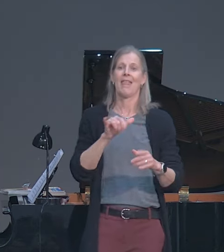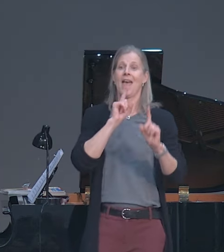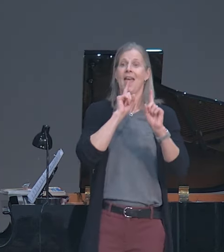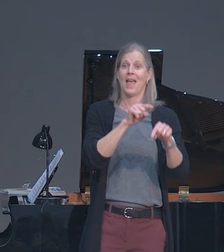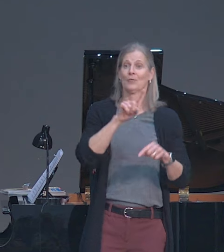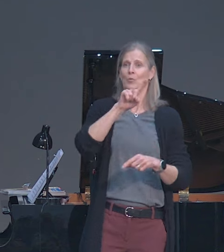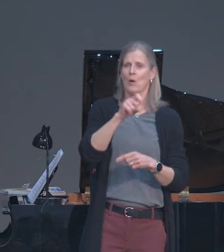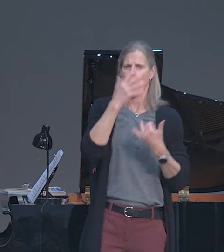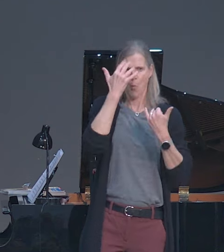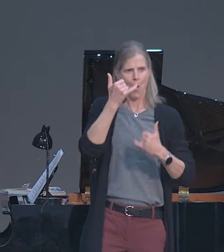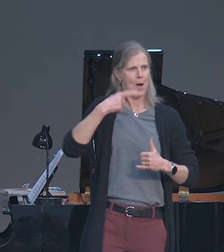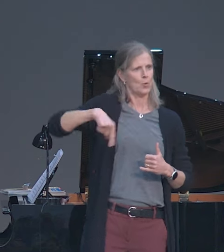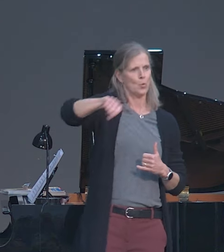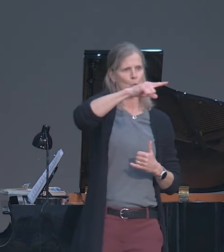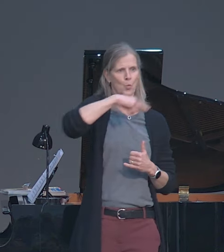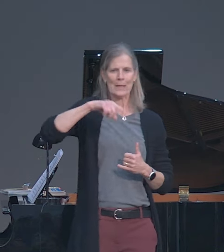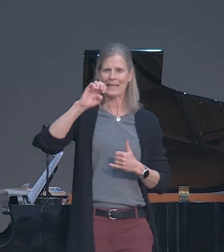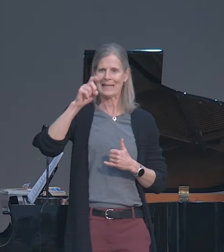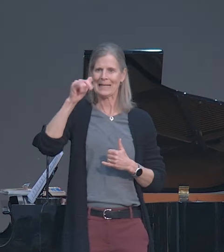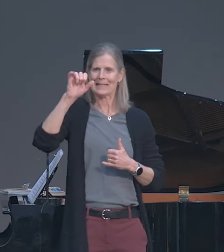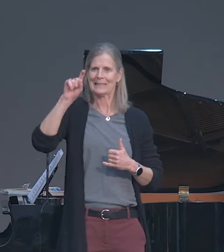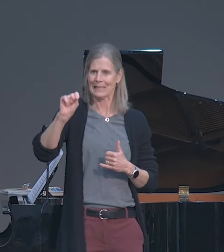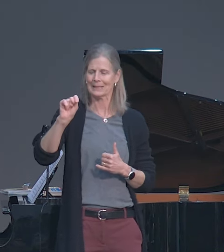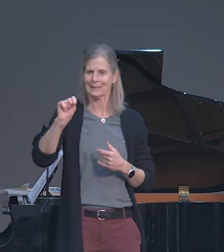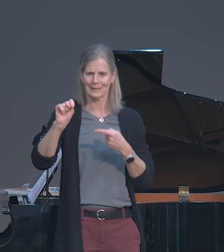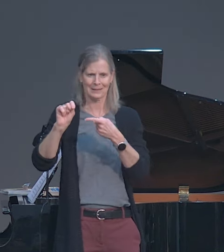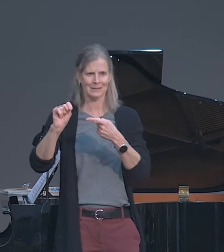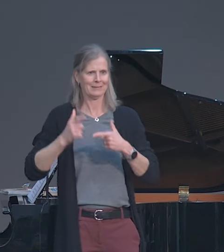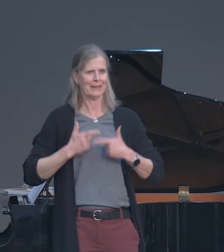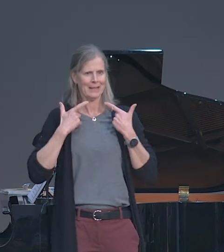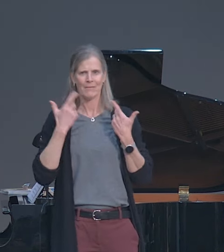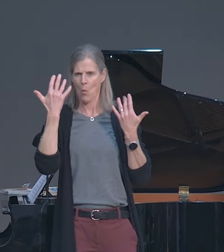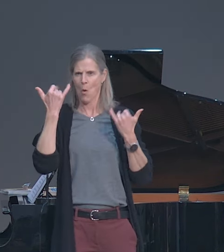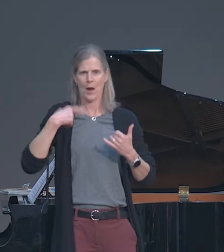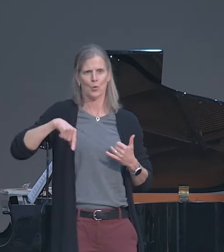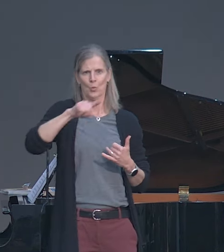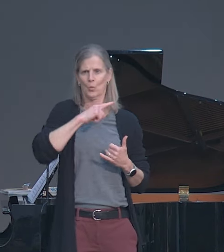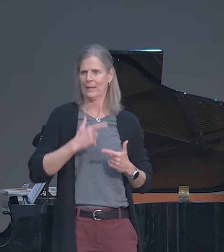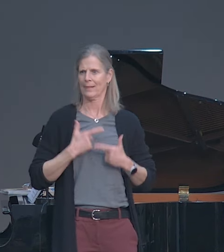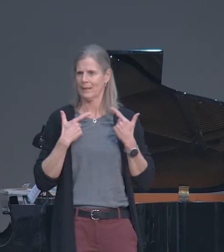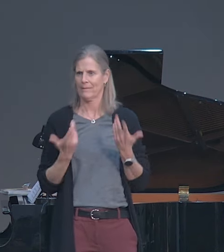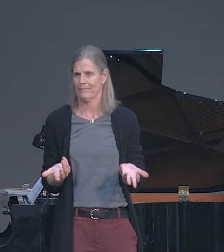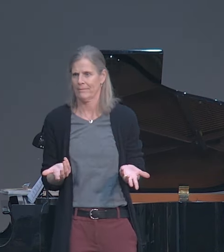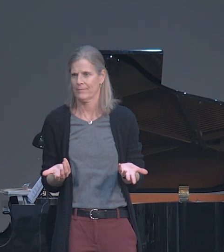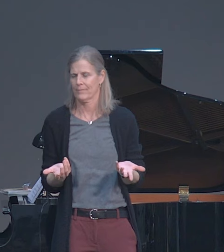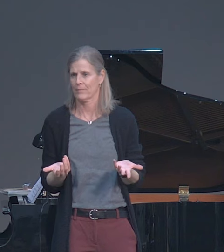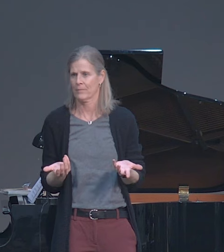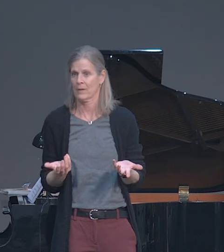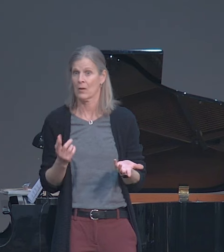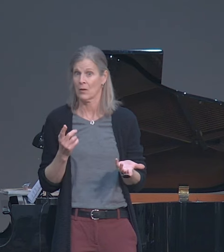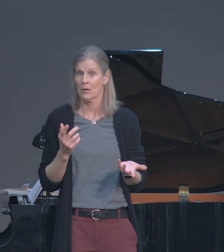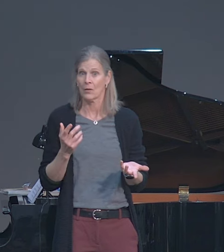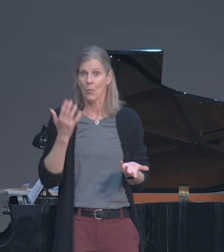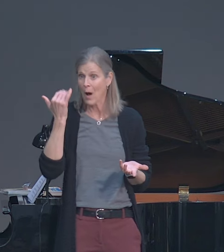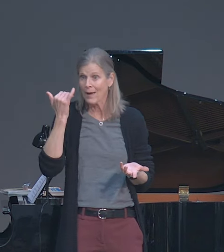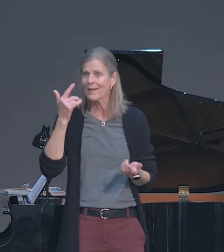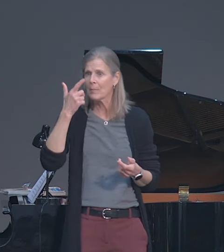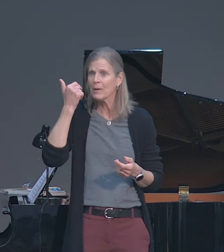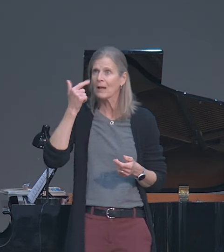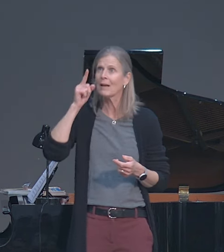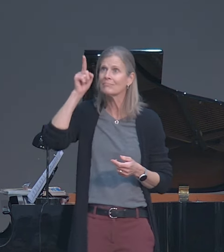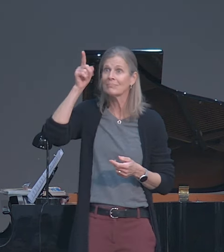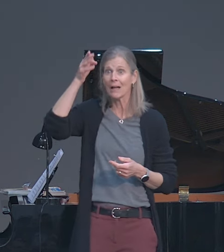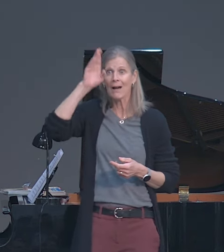you exist, dear friend. Why do you exist? Why do you exist? Listen, you exist because it pleased God